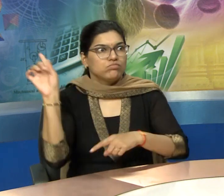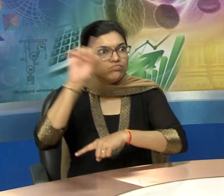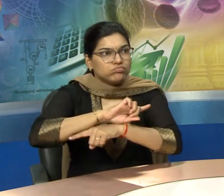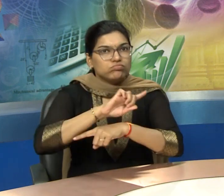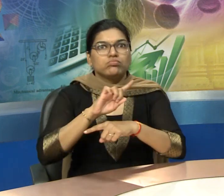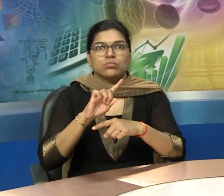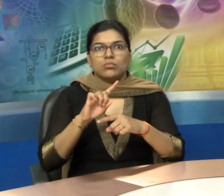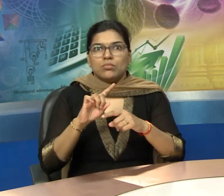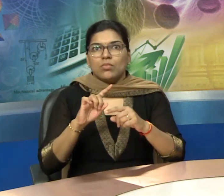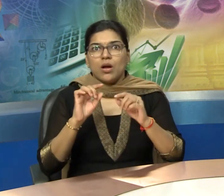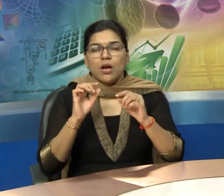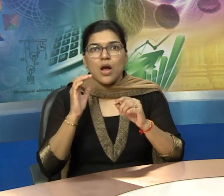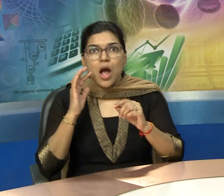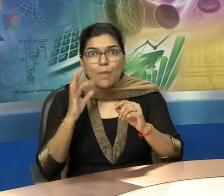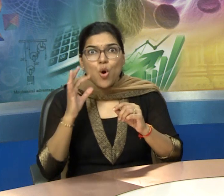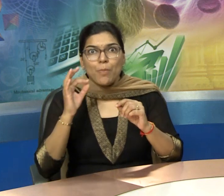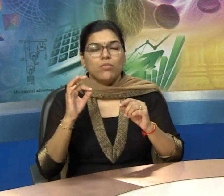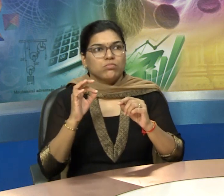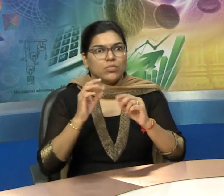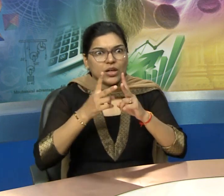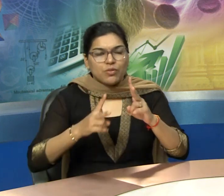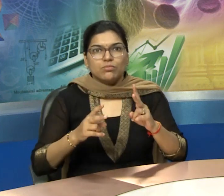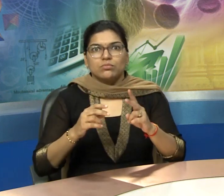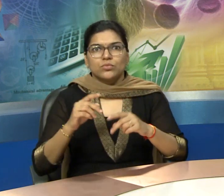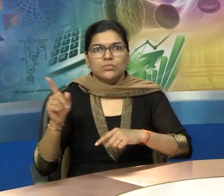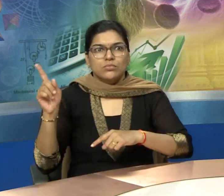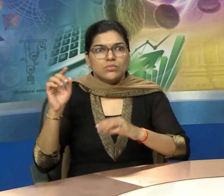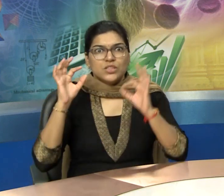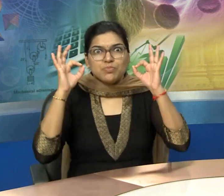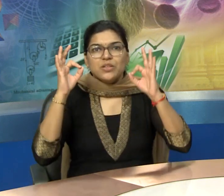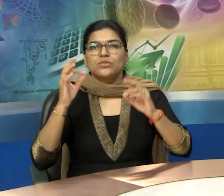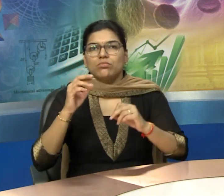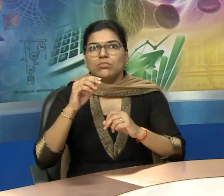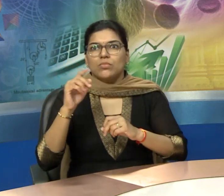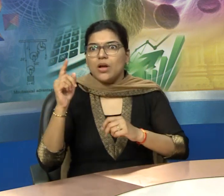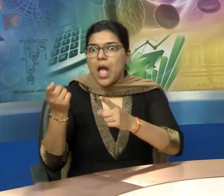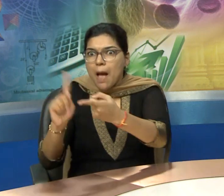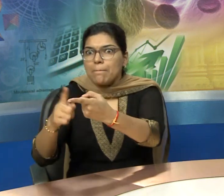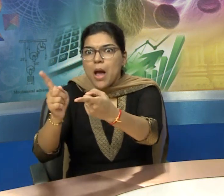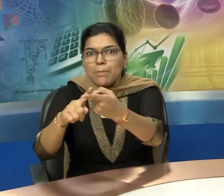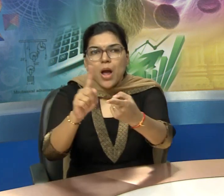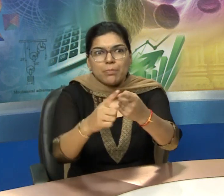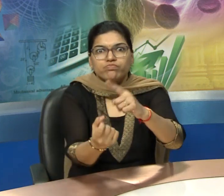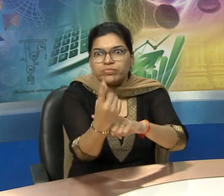We know that libraries help to provide accurate and current